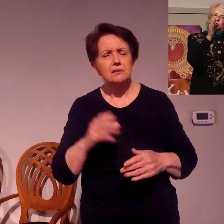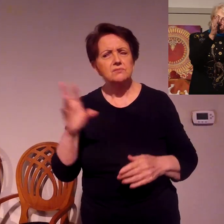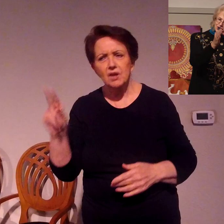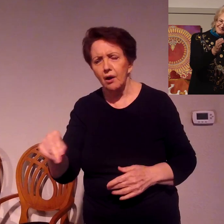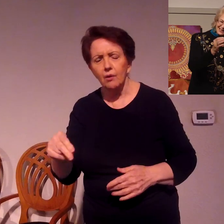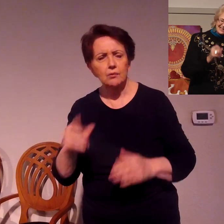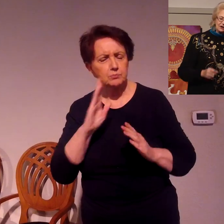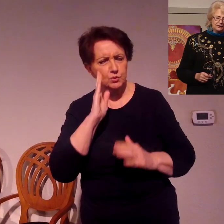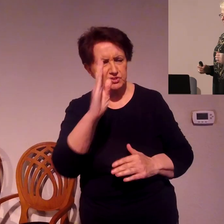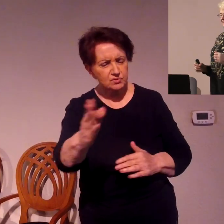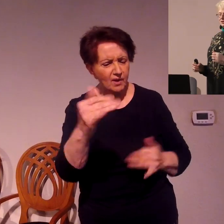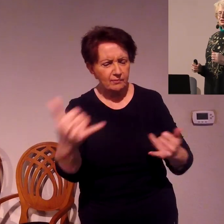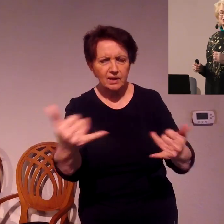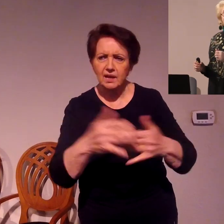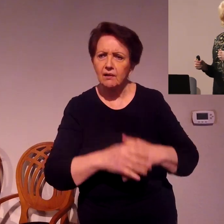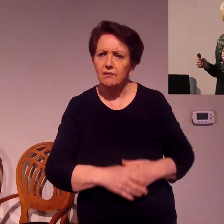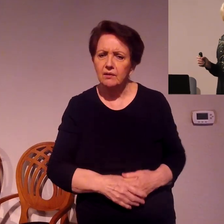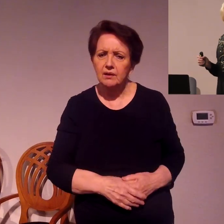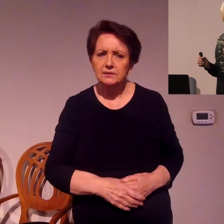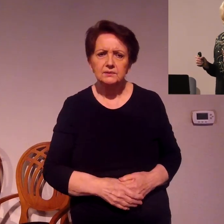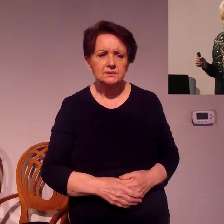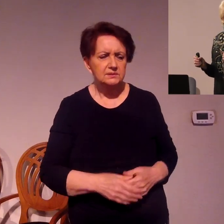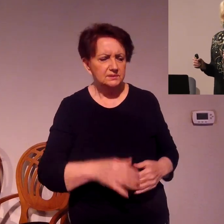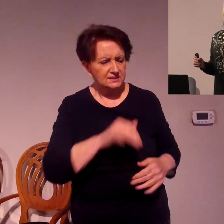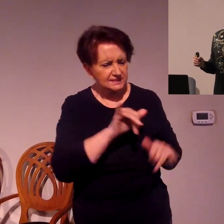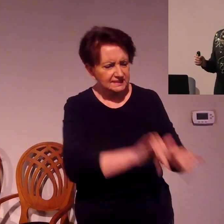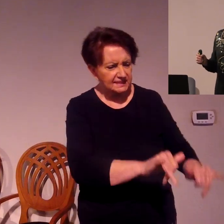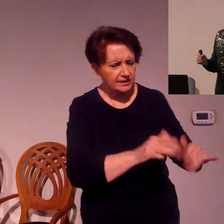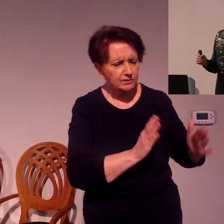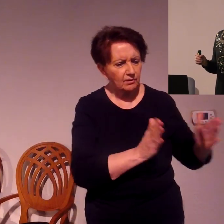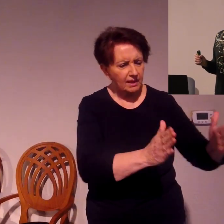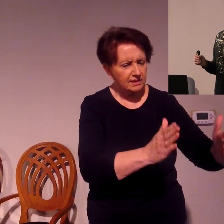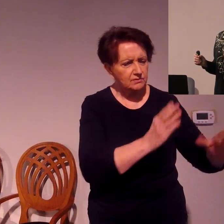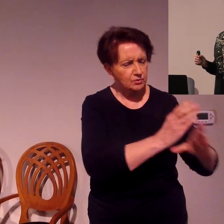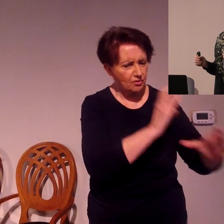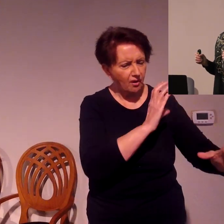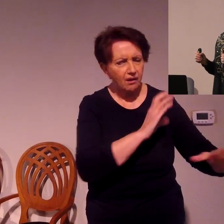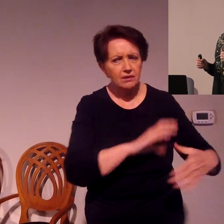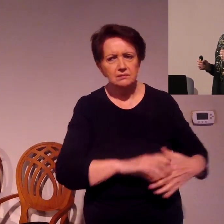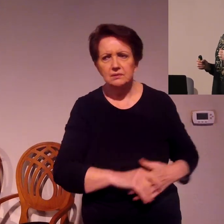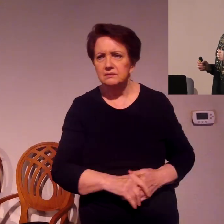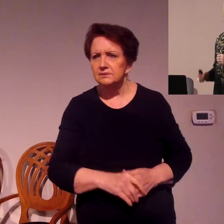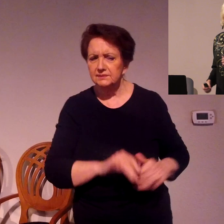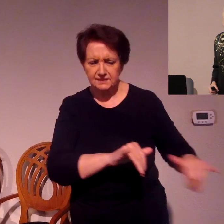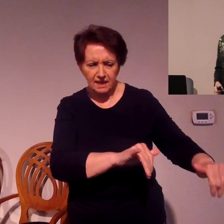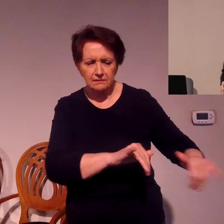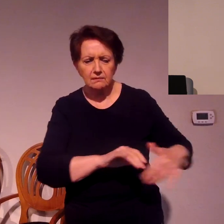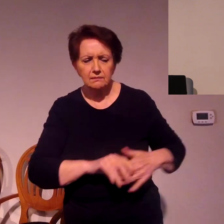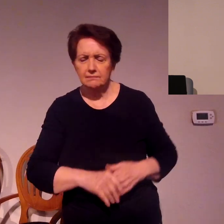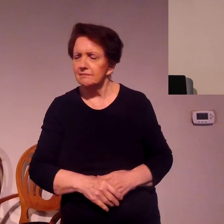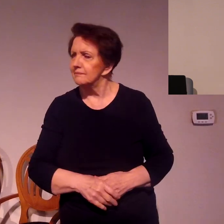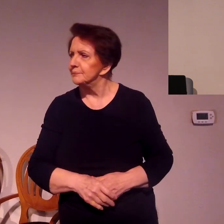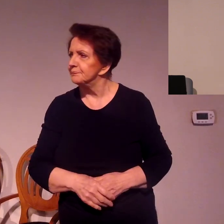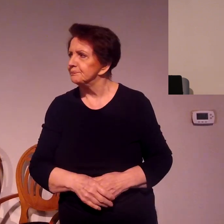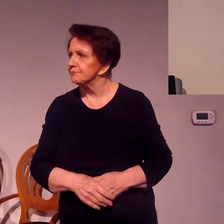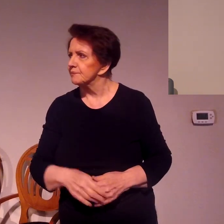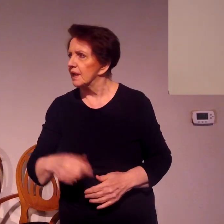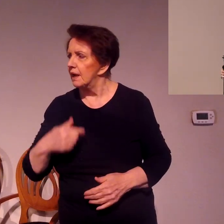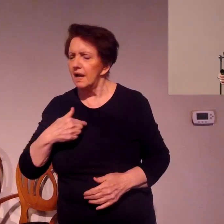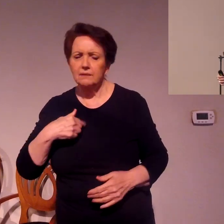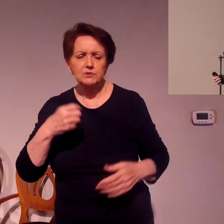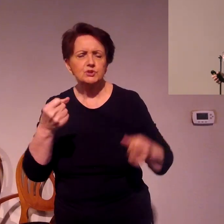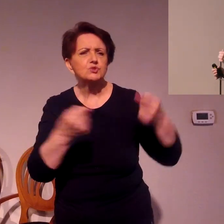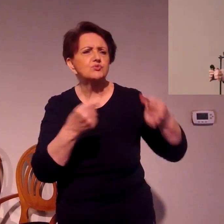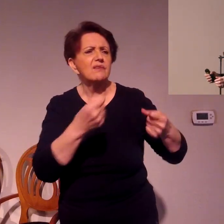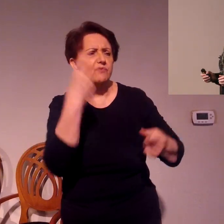you if you don't turn on your blinker. Could you stay in your own lane? Stay in your own car. No, look, I'm going to just, let me just drive for